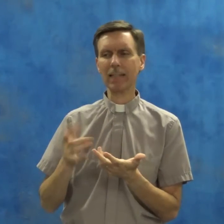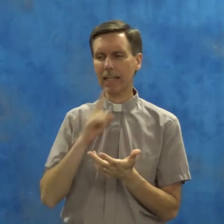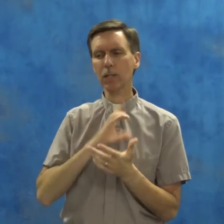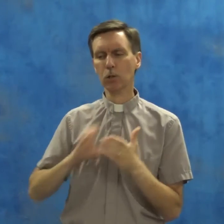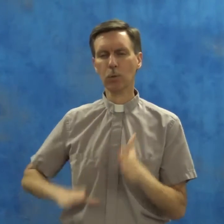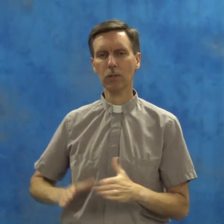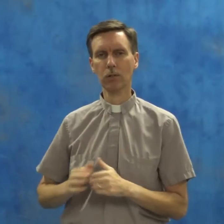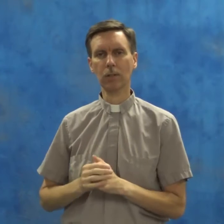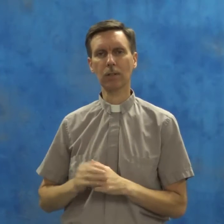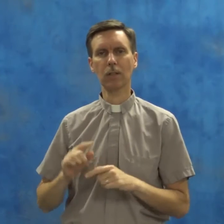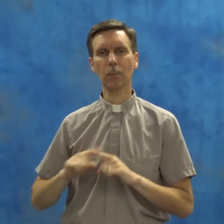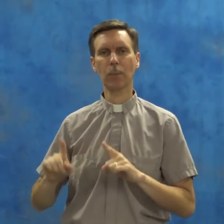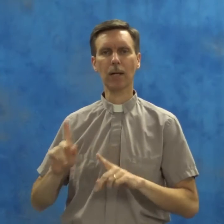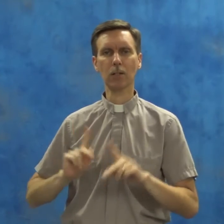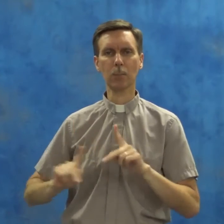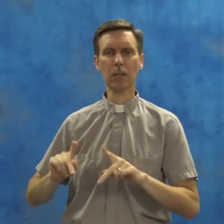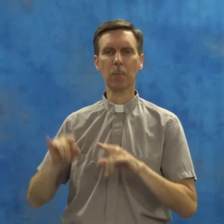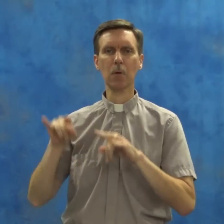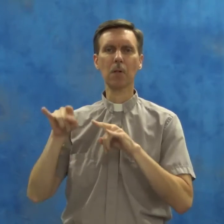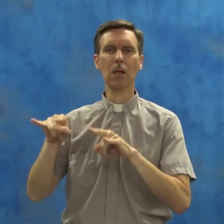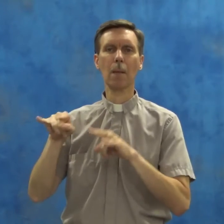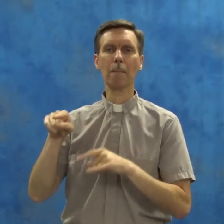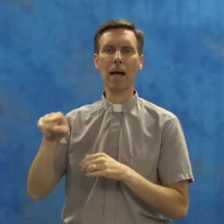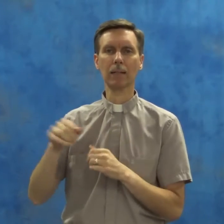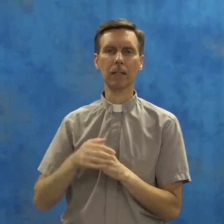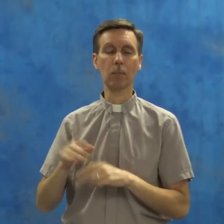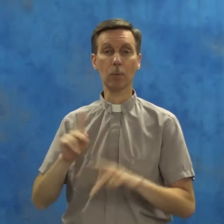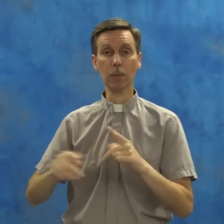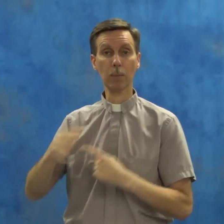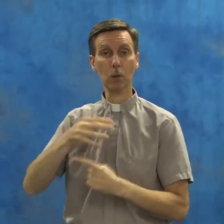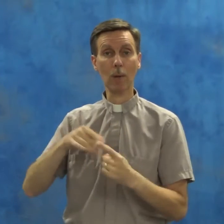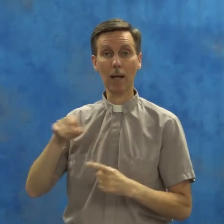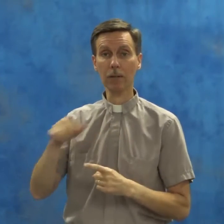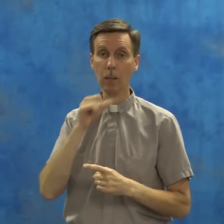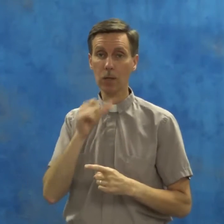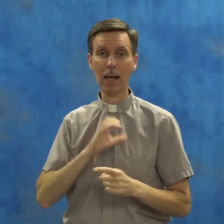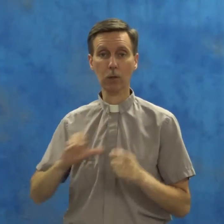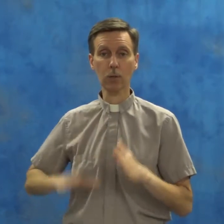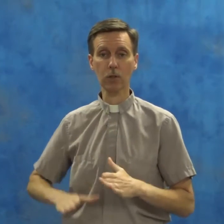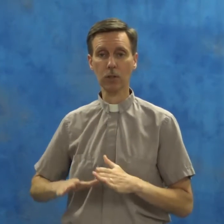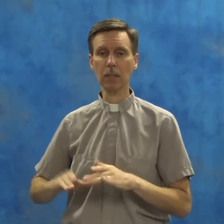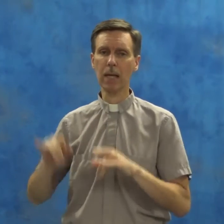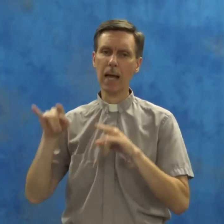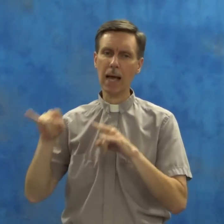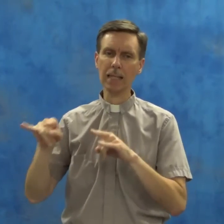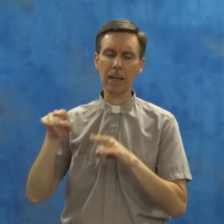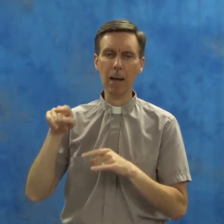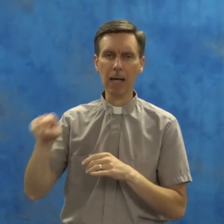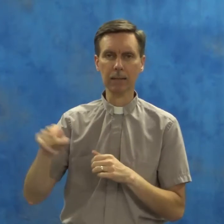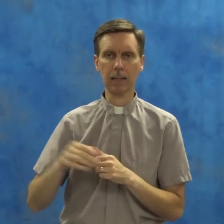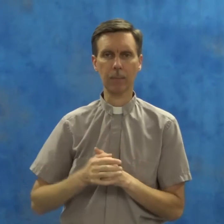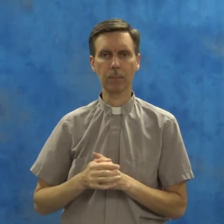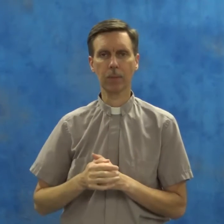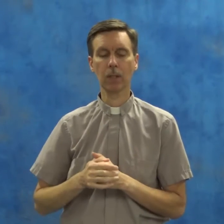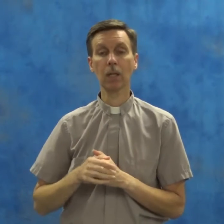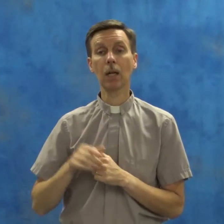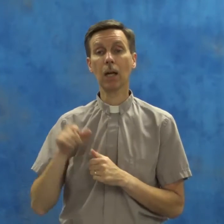is a Christian, but people mock them. The people around them are not Christian, and they mock them.